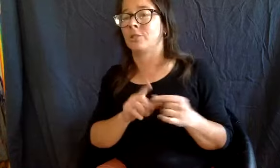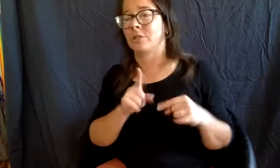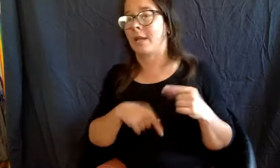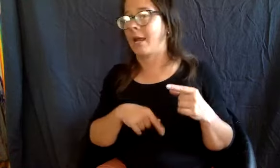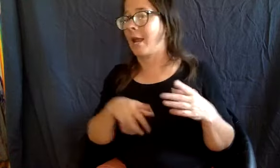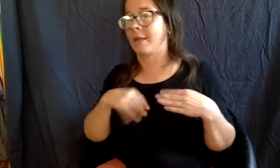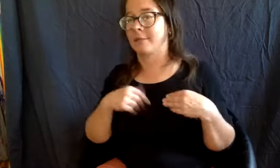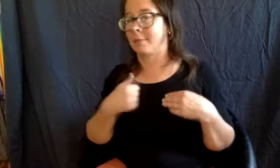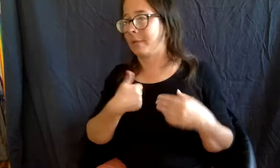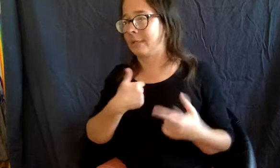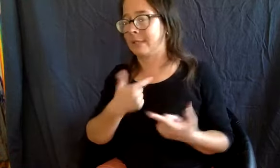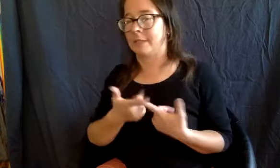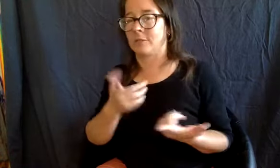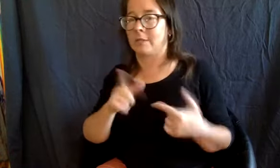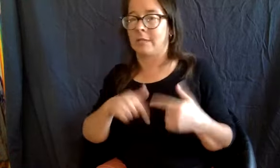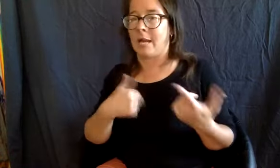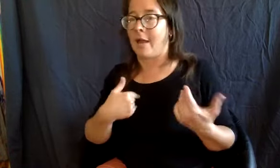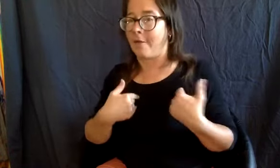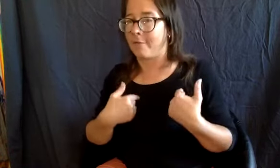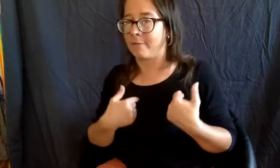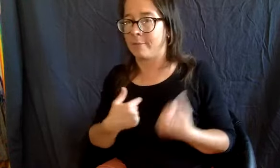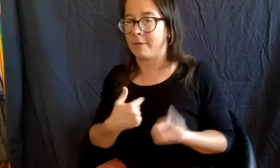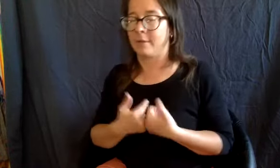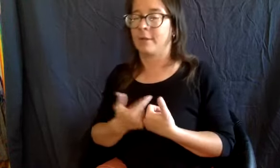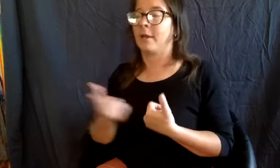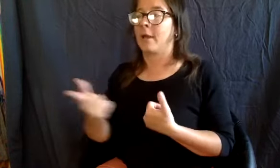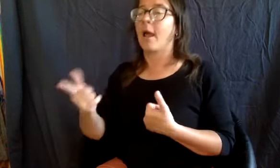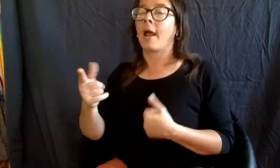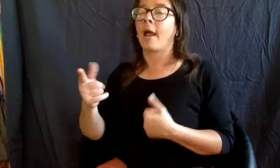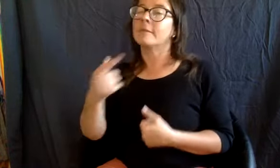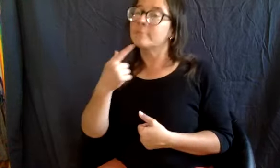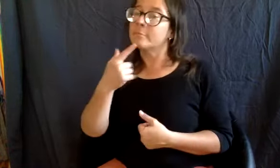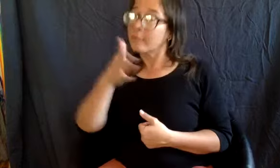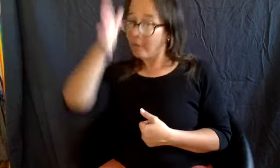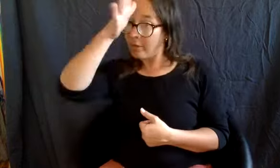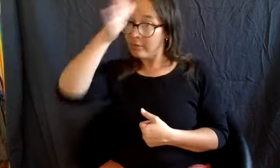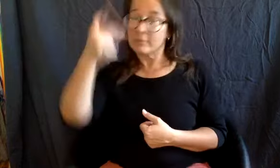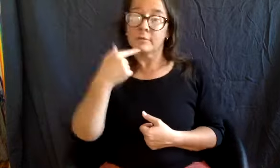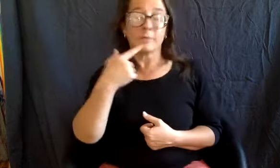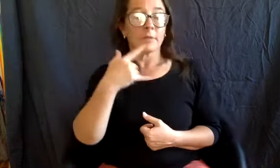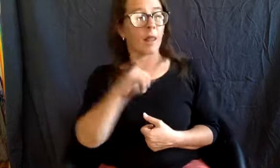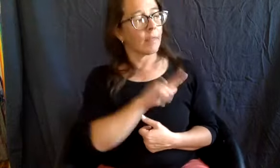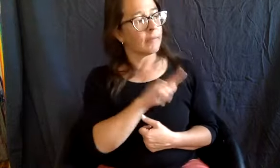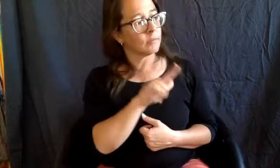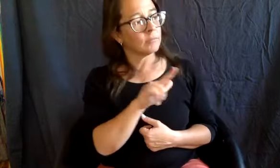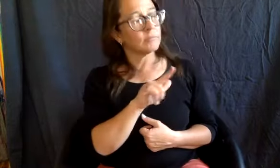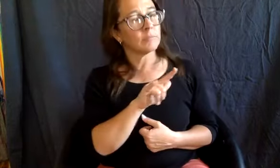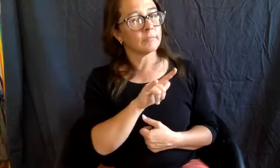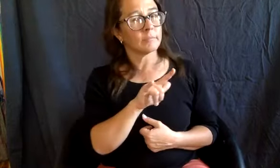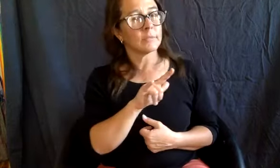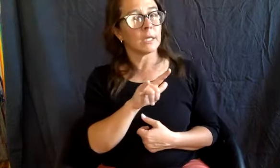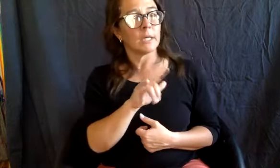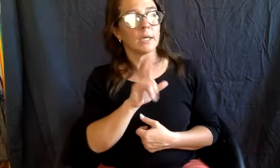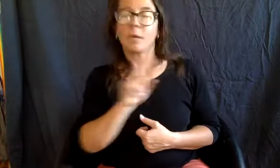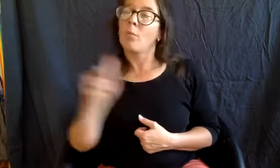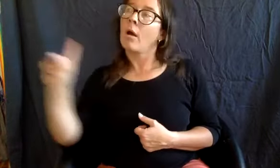without being loaded. I must have it. I can't get up in the morning. I can't leave the house unless I got it. I told him everything, that Stacy didn't leave